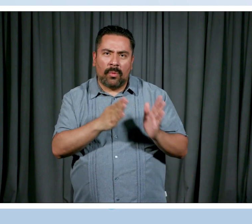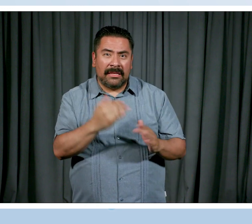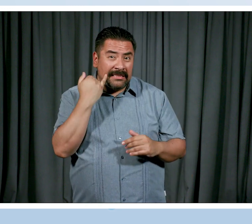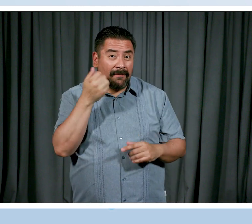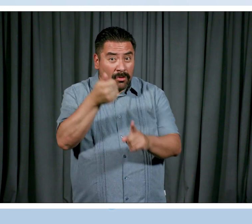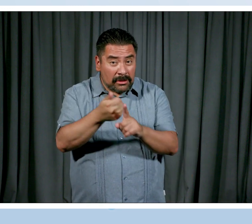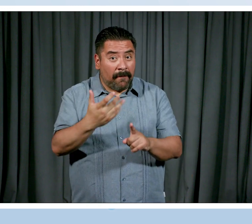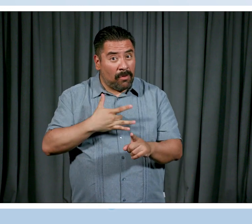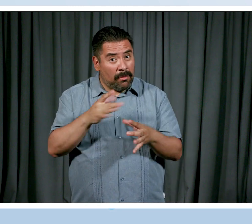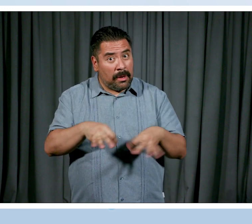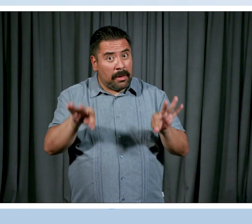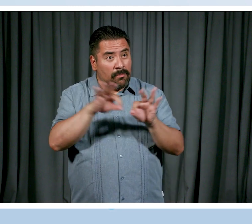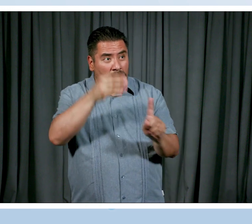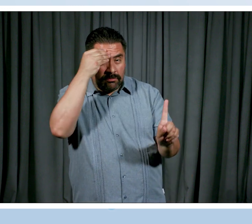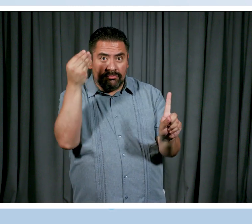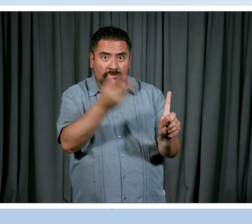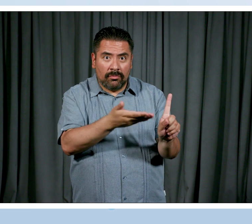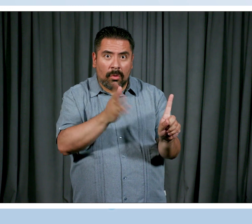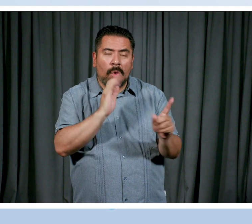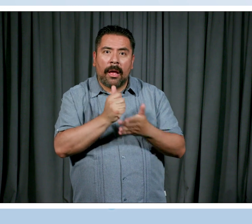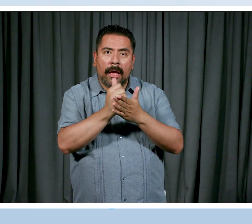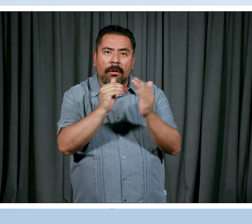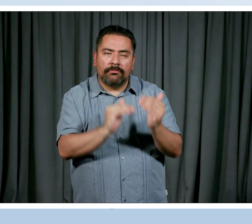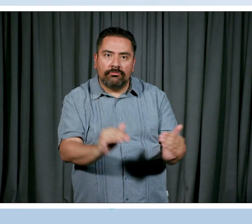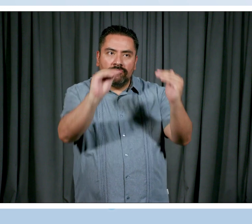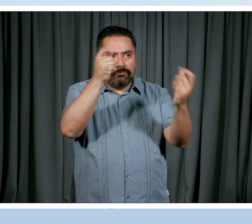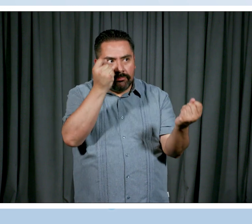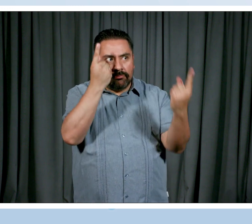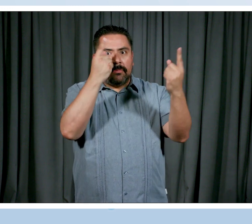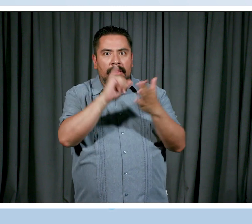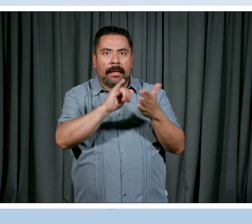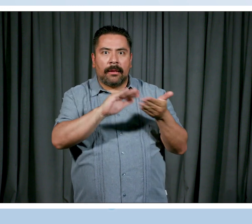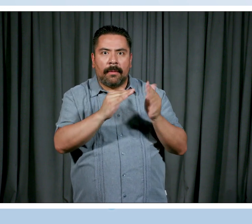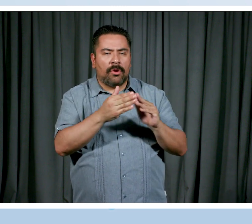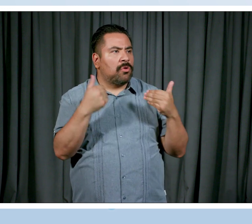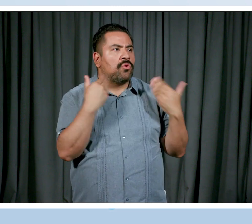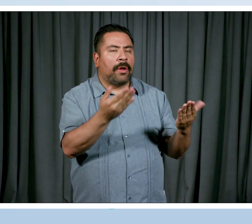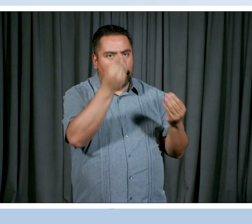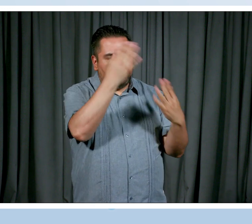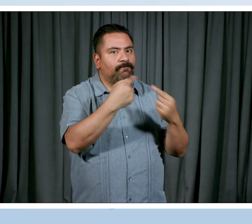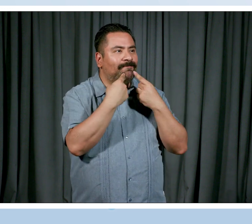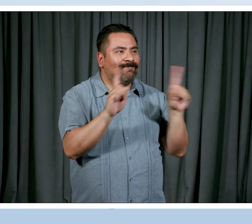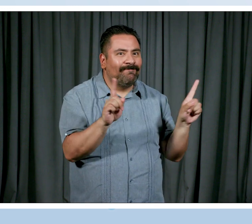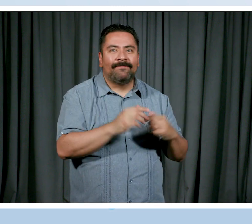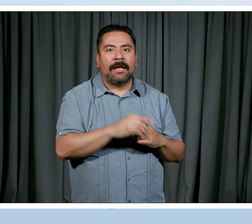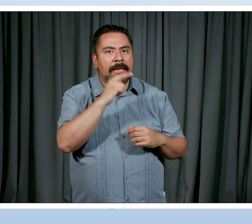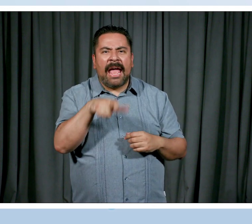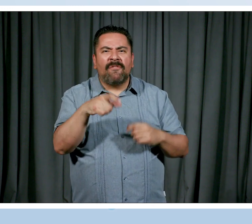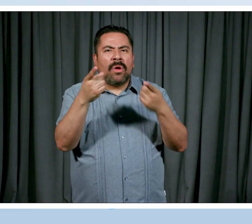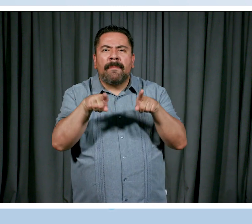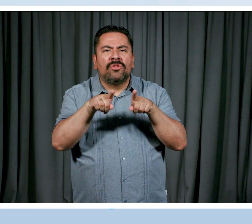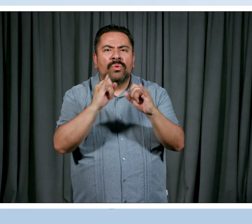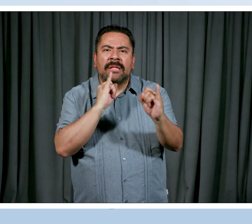it's important to share because it will advance the understanding of this community, share it. I think it doesn't have to happen in